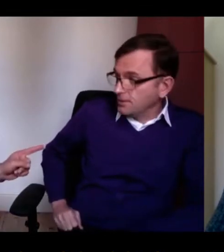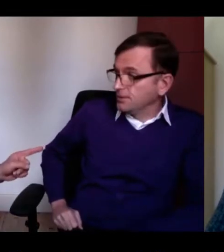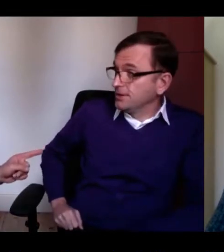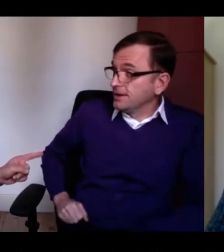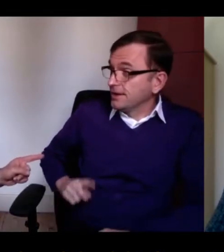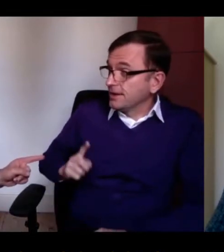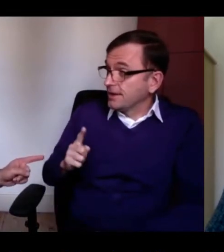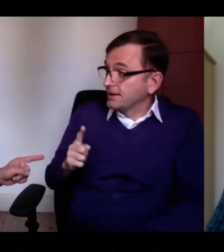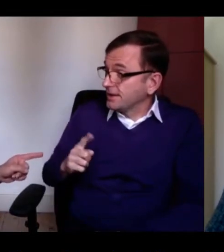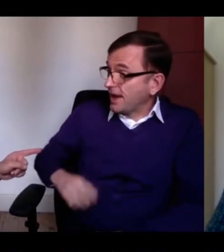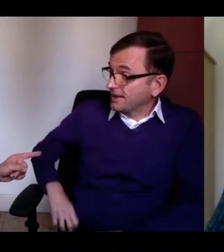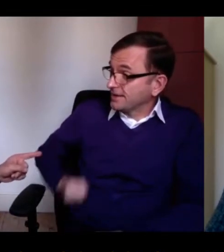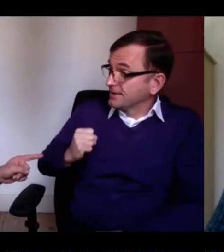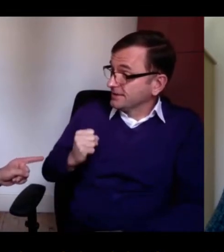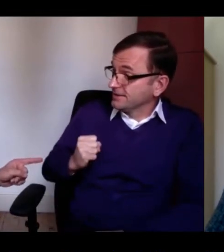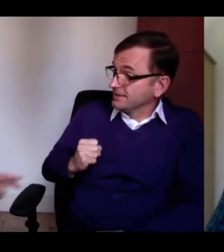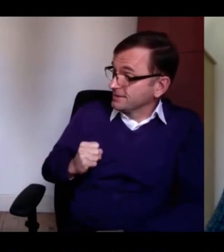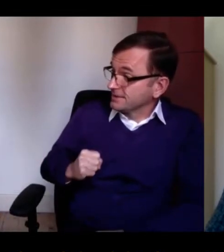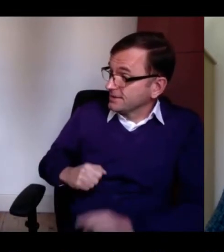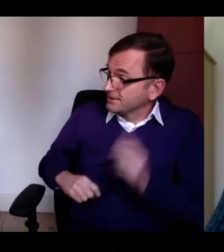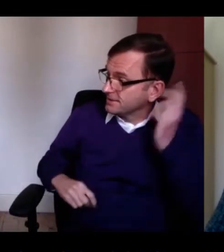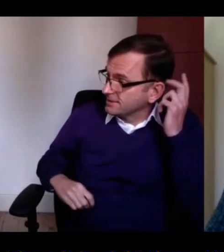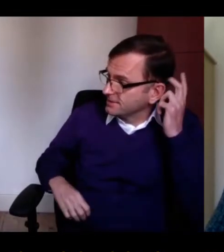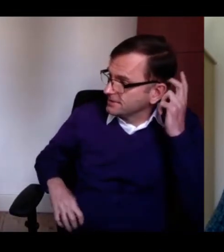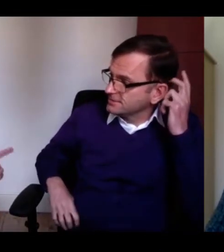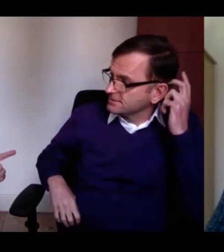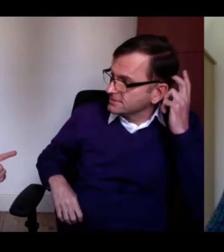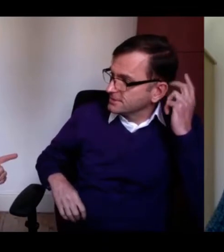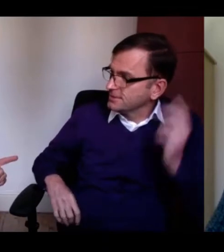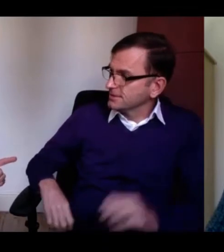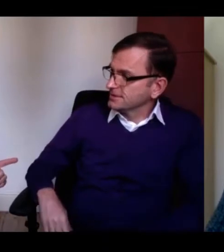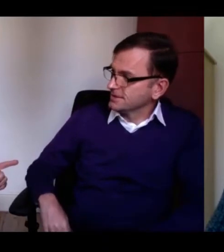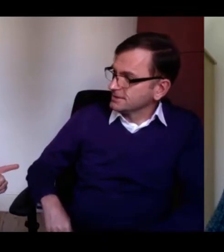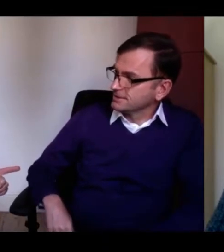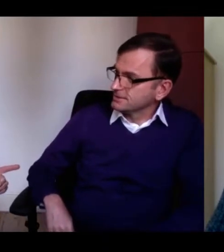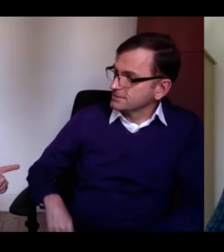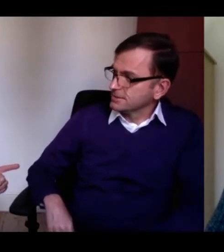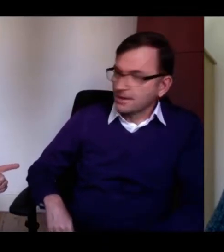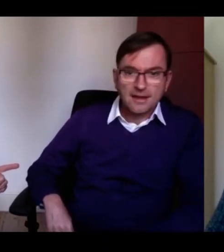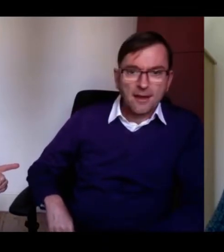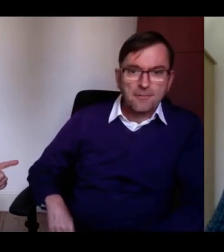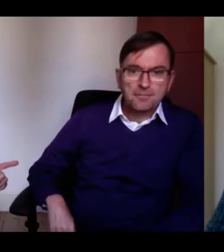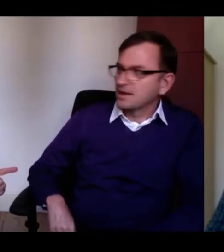it is there, right there, mine. I voiced that before he signed it, because I know that's how he feels.